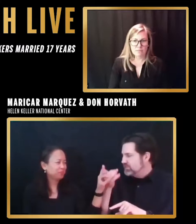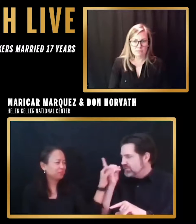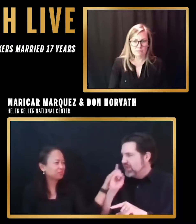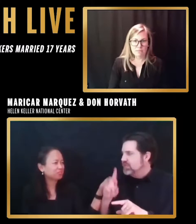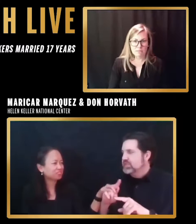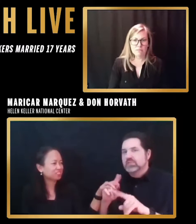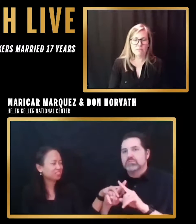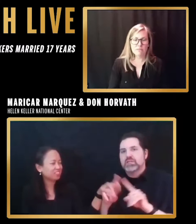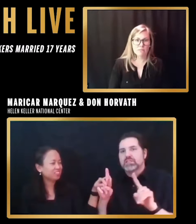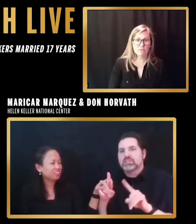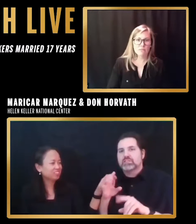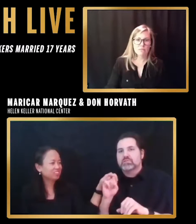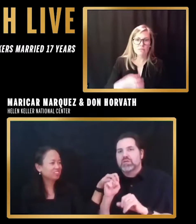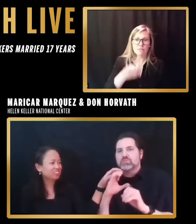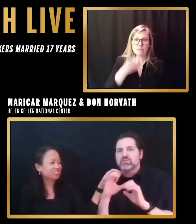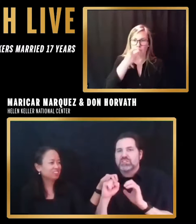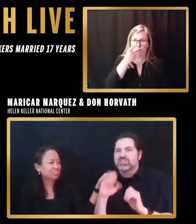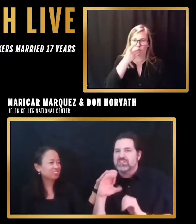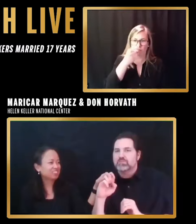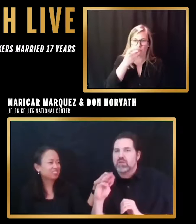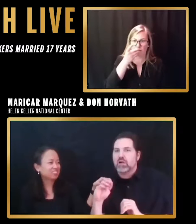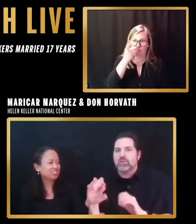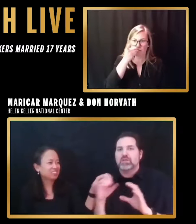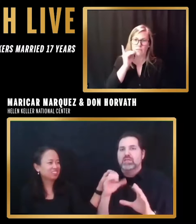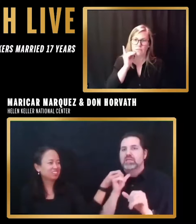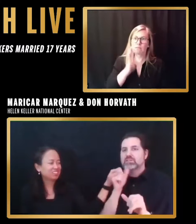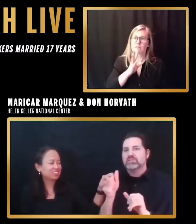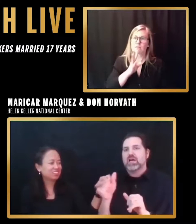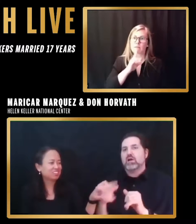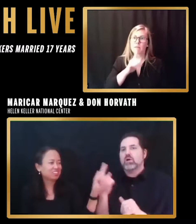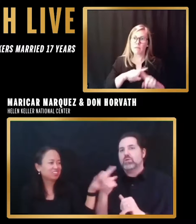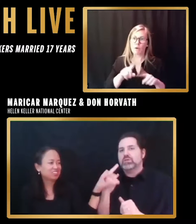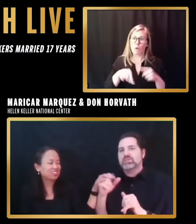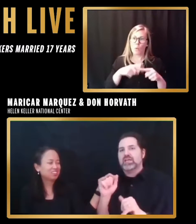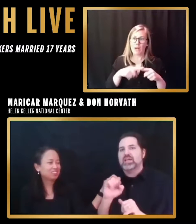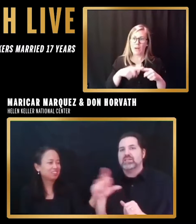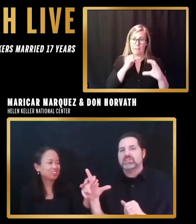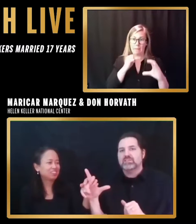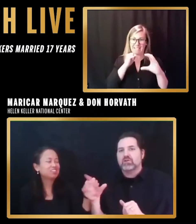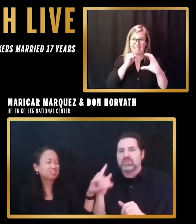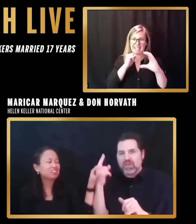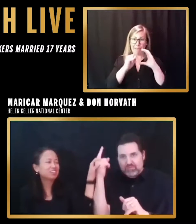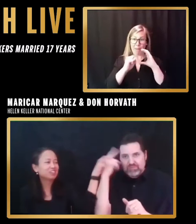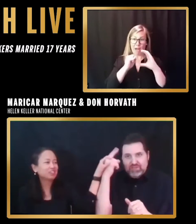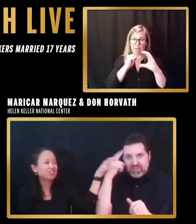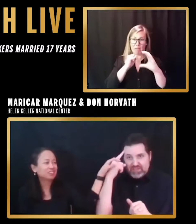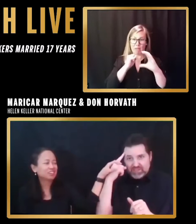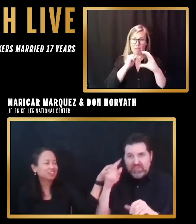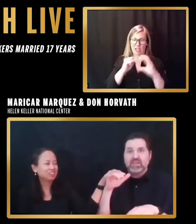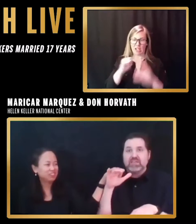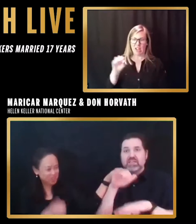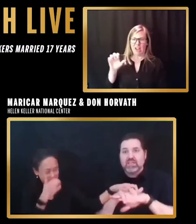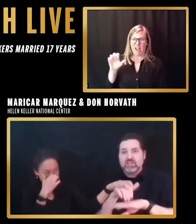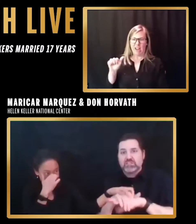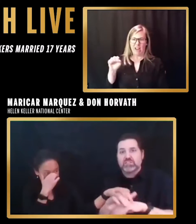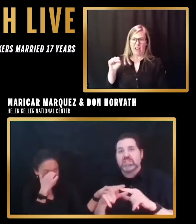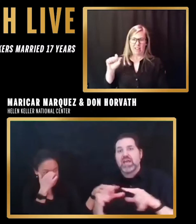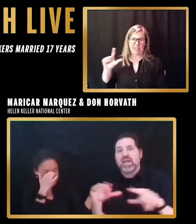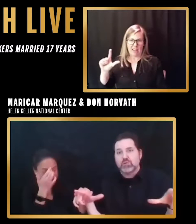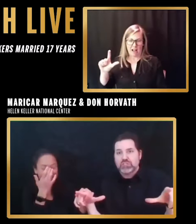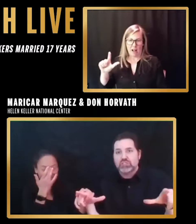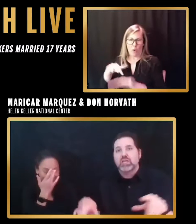This is done. But when I'm using SIMCOM, it's not always ASL because I'm thinking in